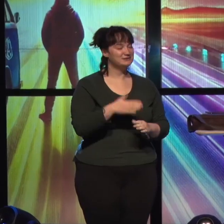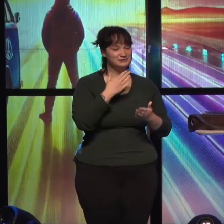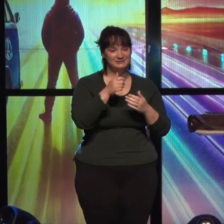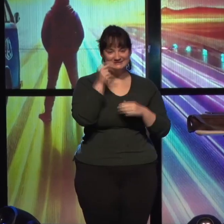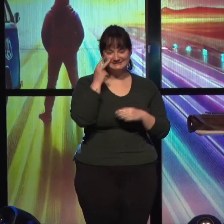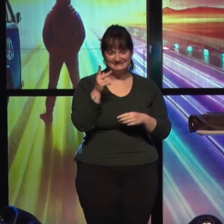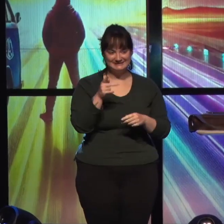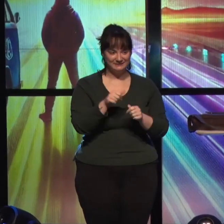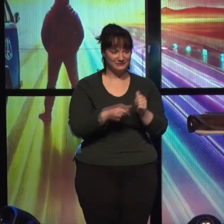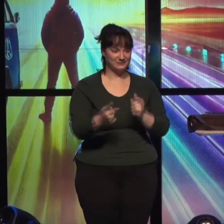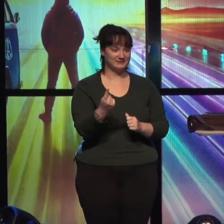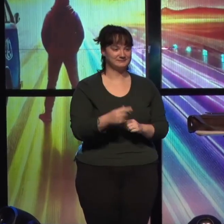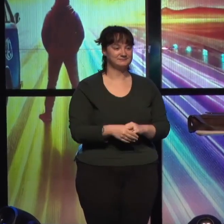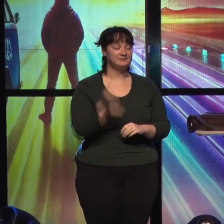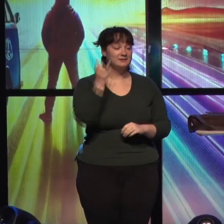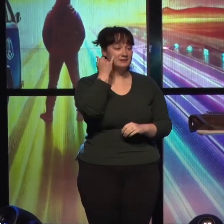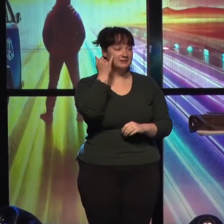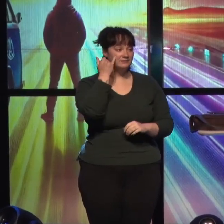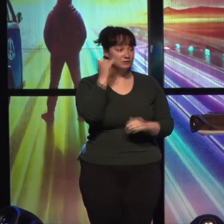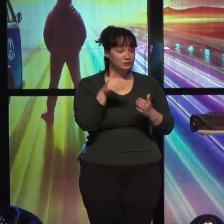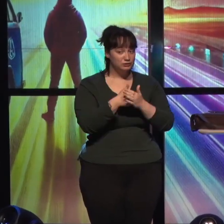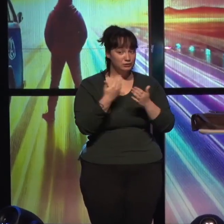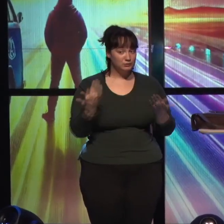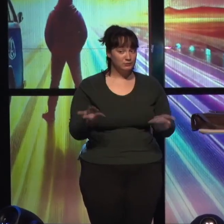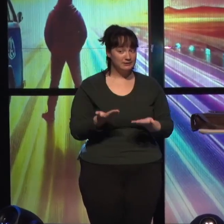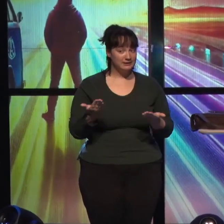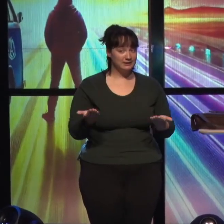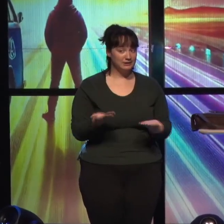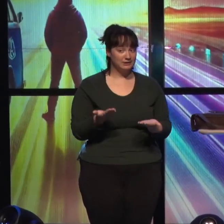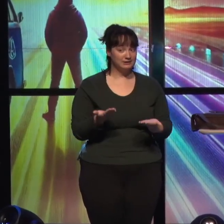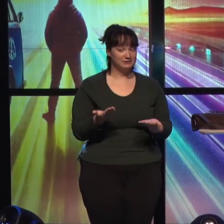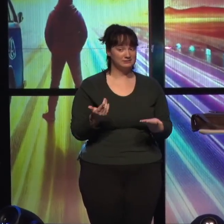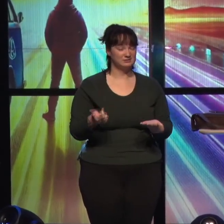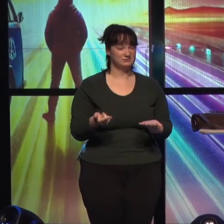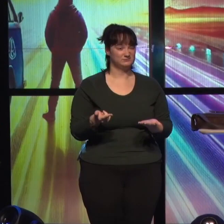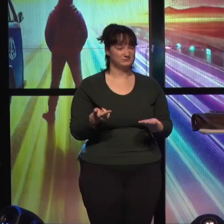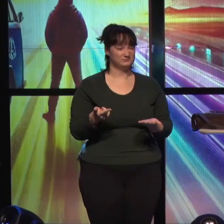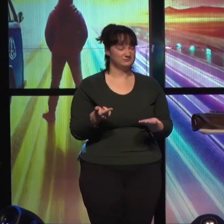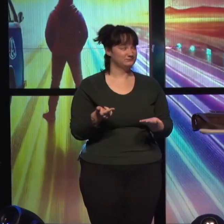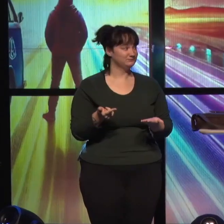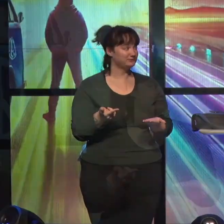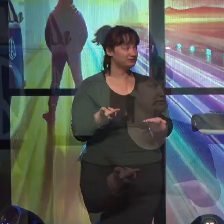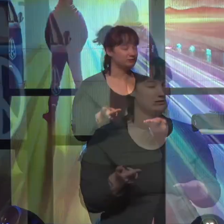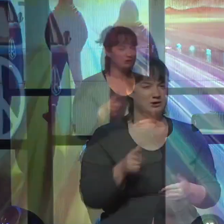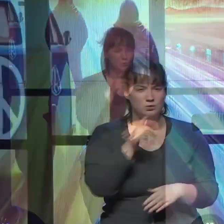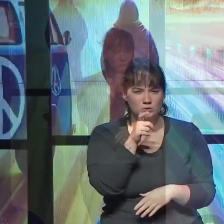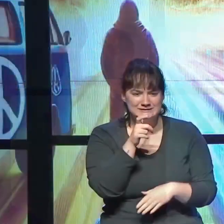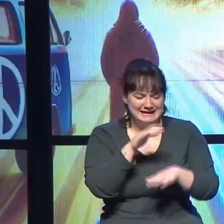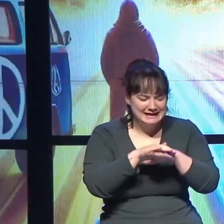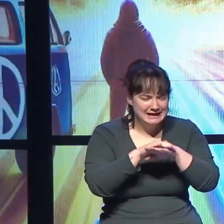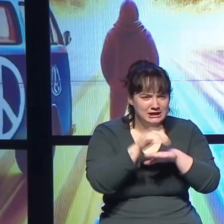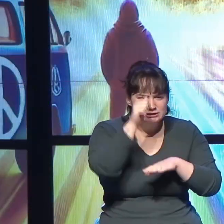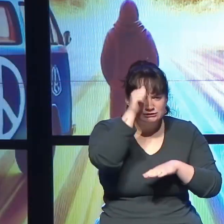see everyone, though. If you're a guest today, you're like, what the heck was that video with the English guy who thinks he's better than us?